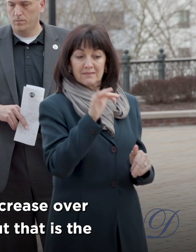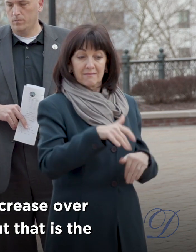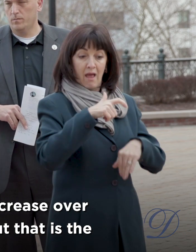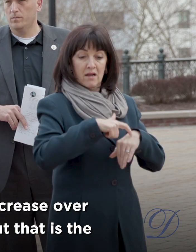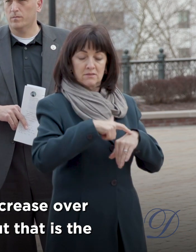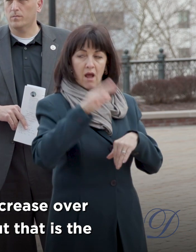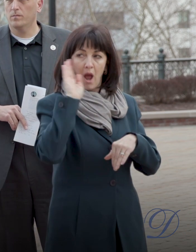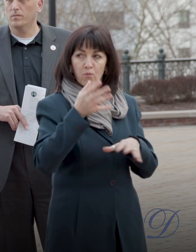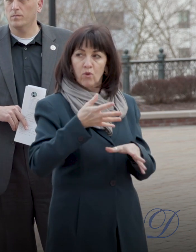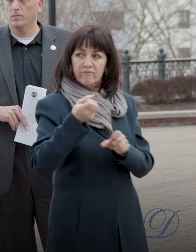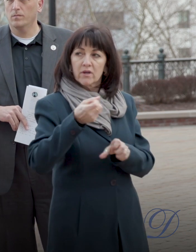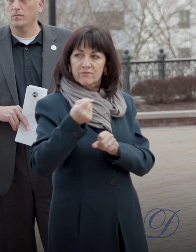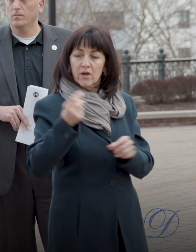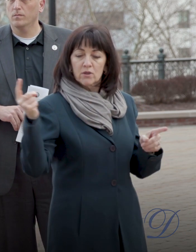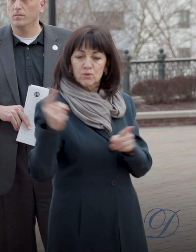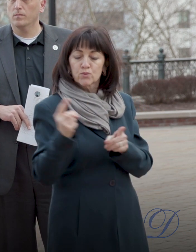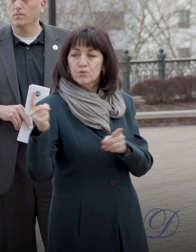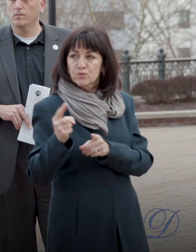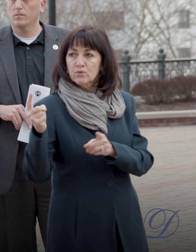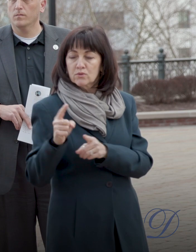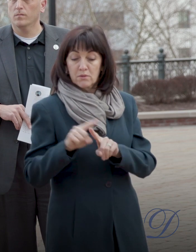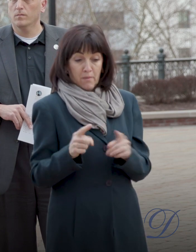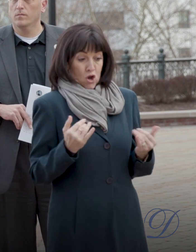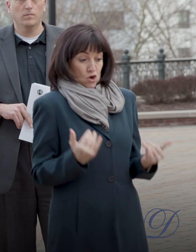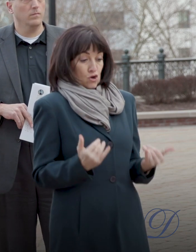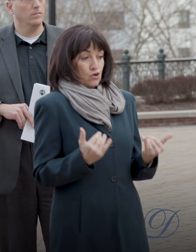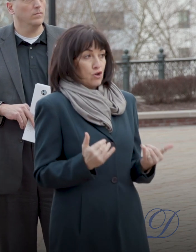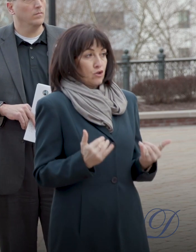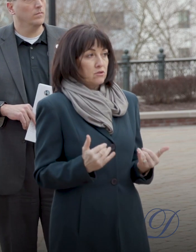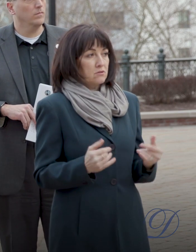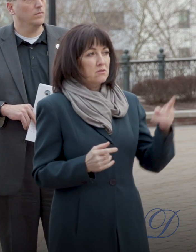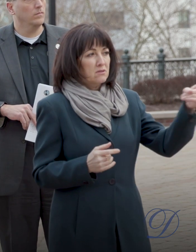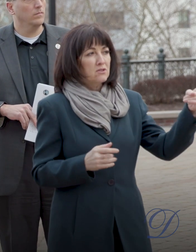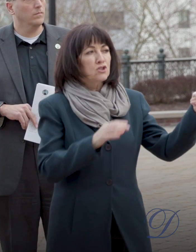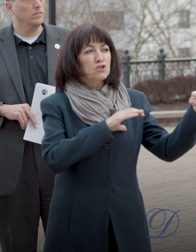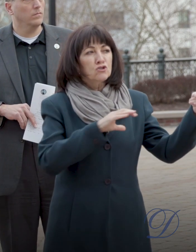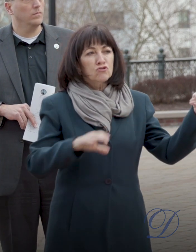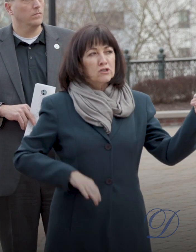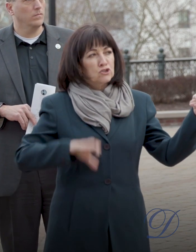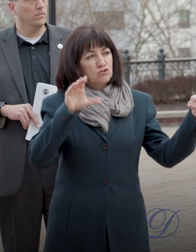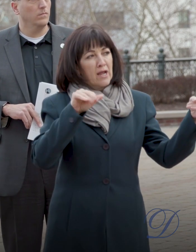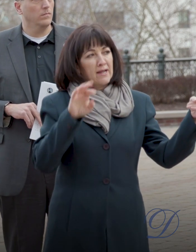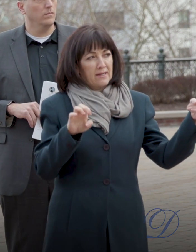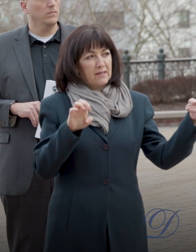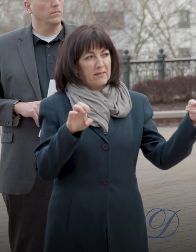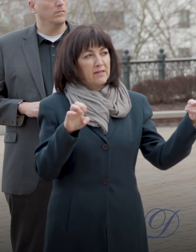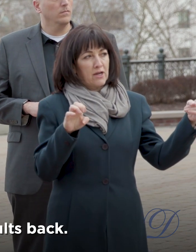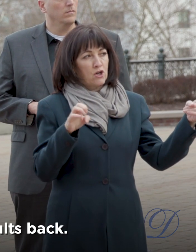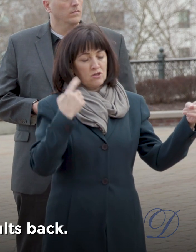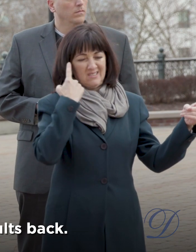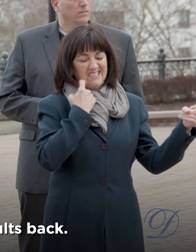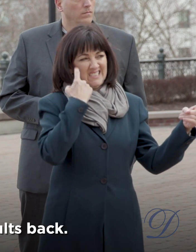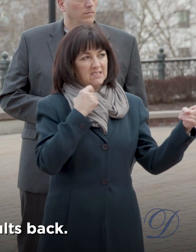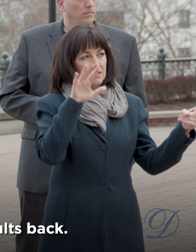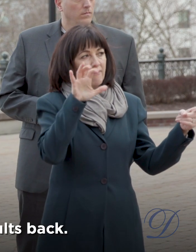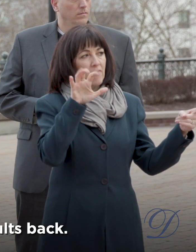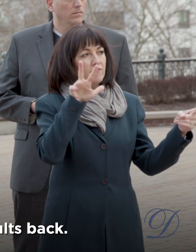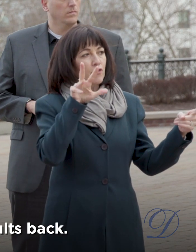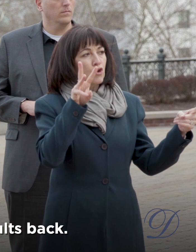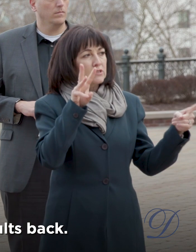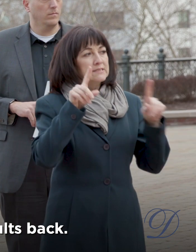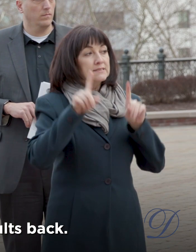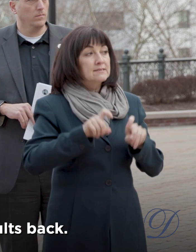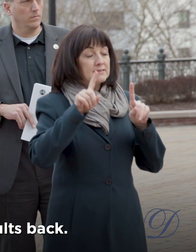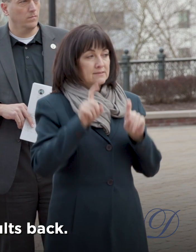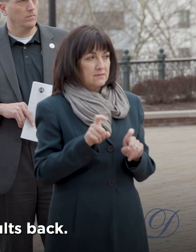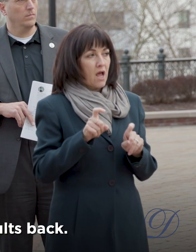days and weeks, but that is the status right now. Christiana Care did 536 tests Friday. Have they all